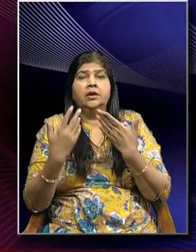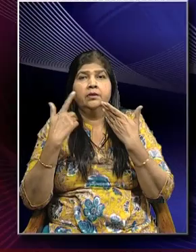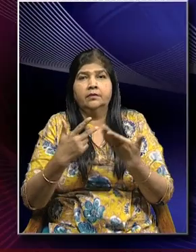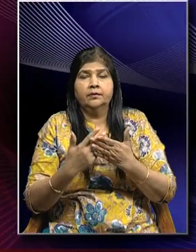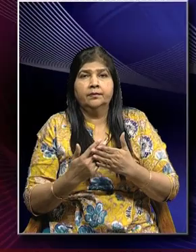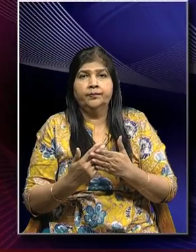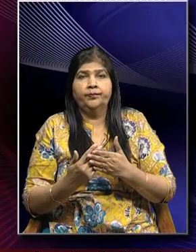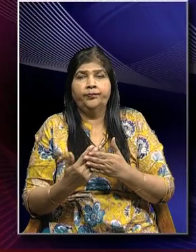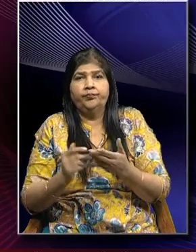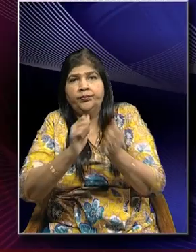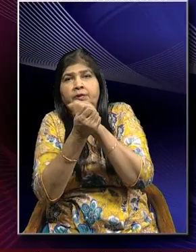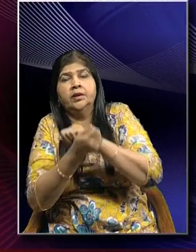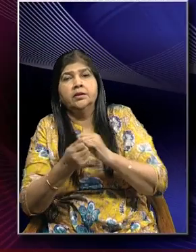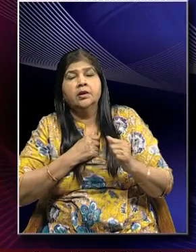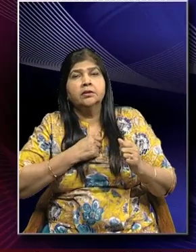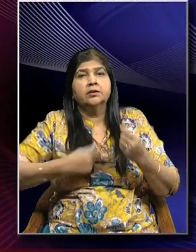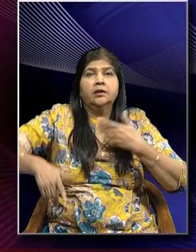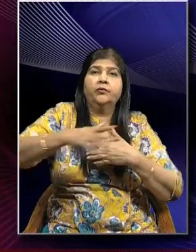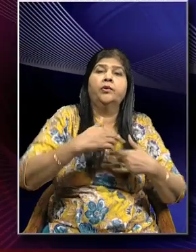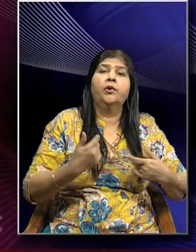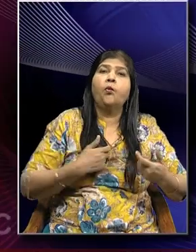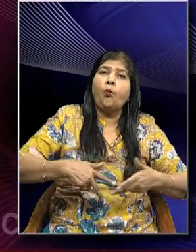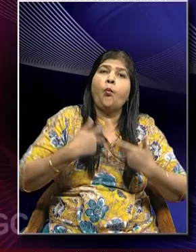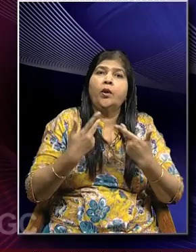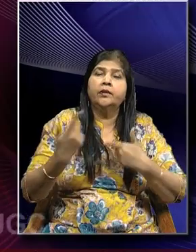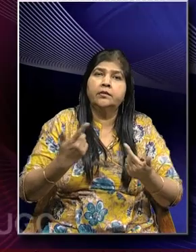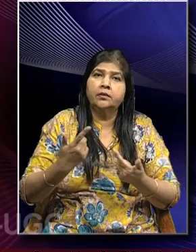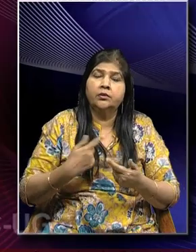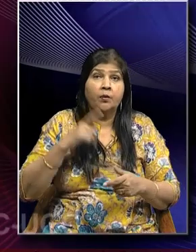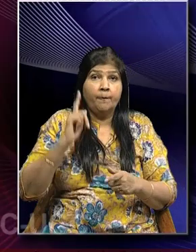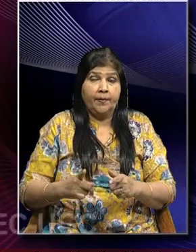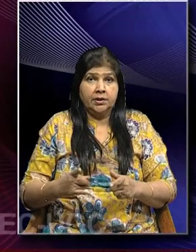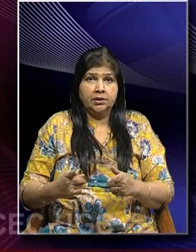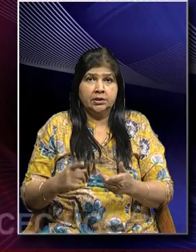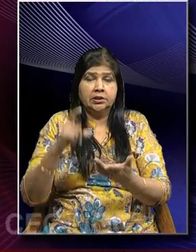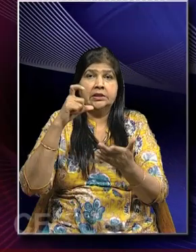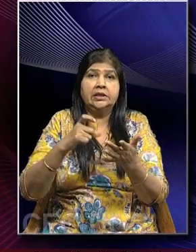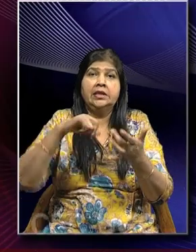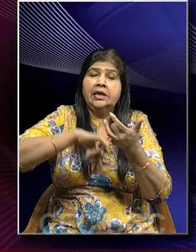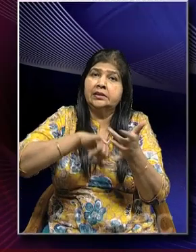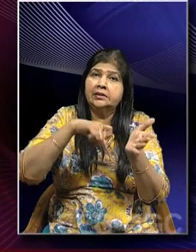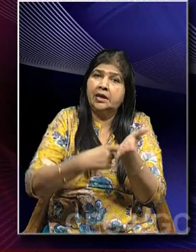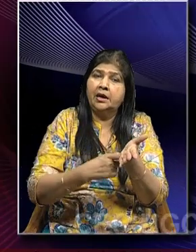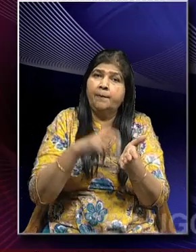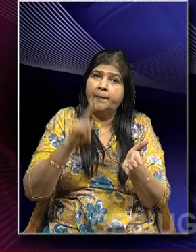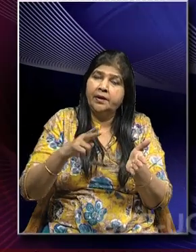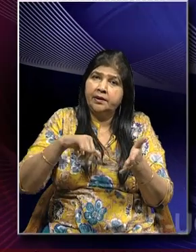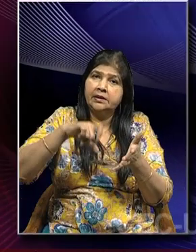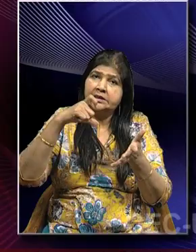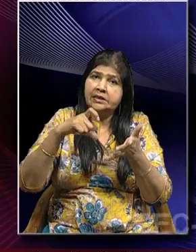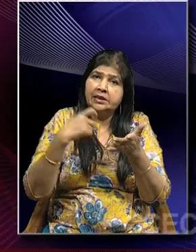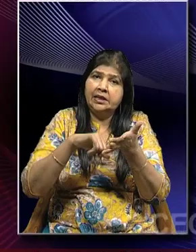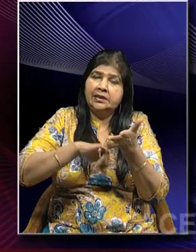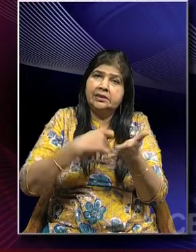we transformed ourselves from voluntary CSR to mandatory CSR. We got mandatory